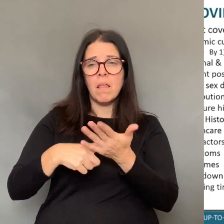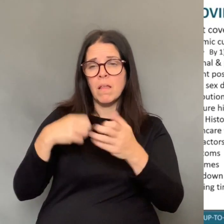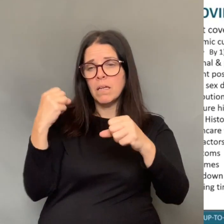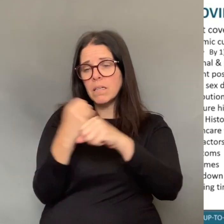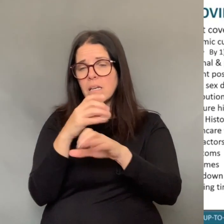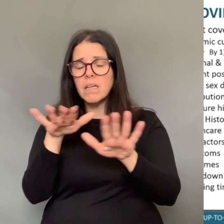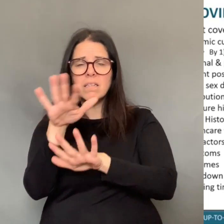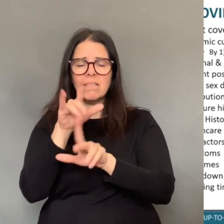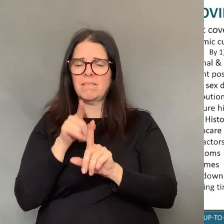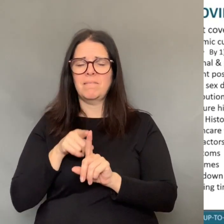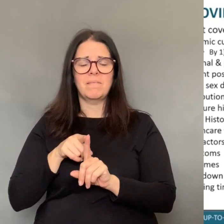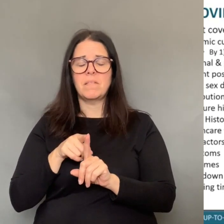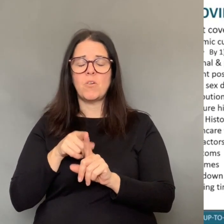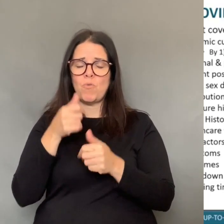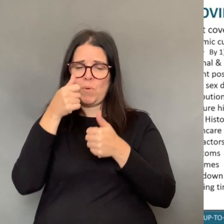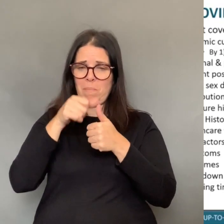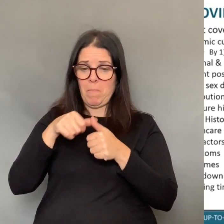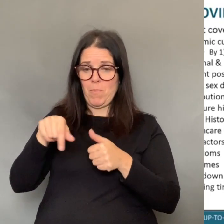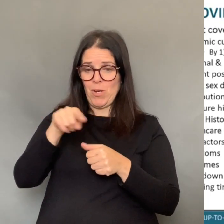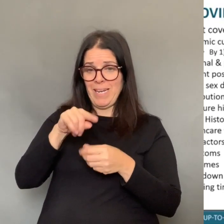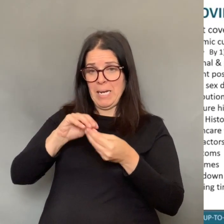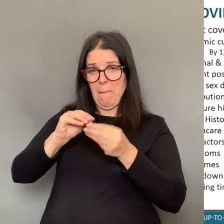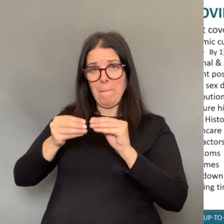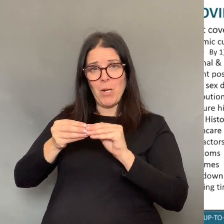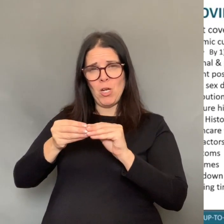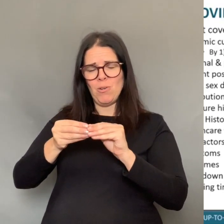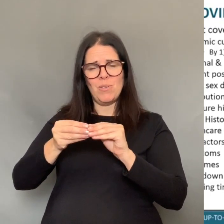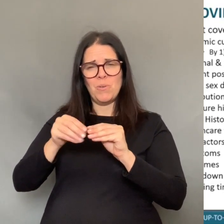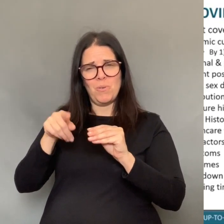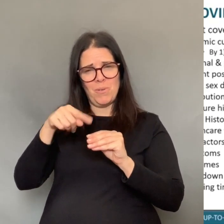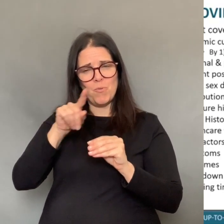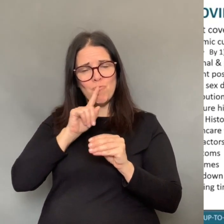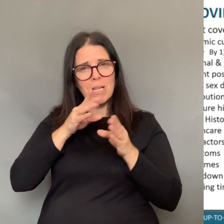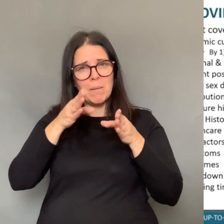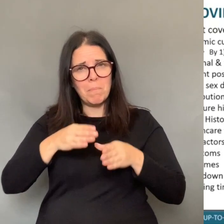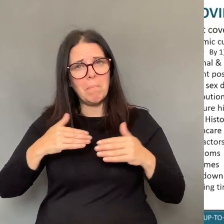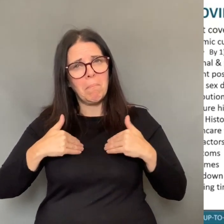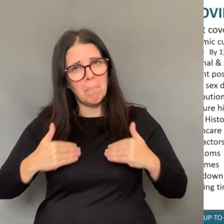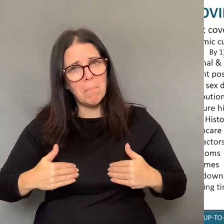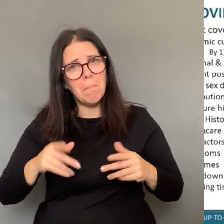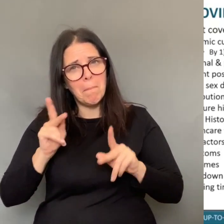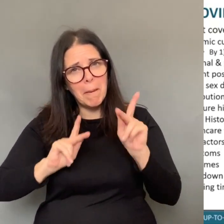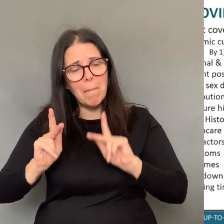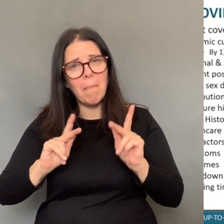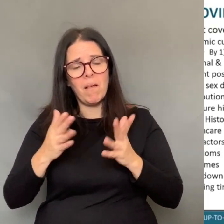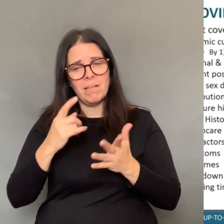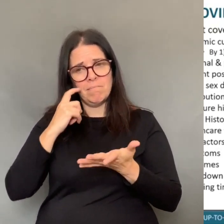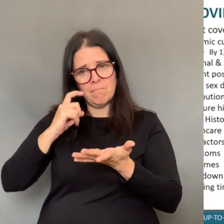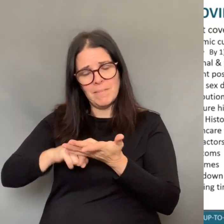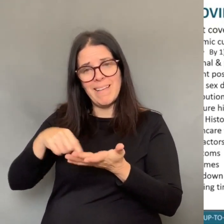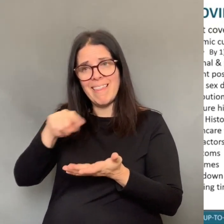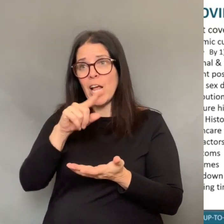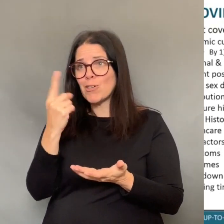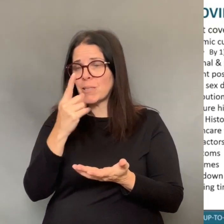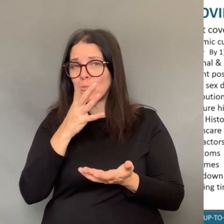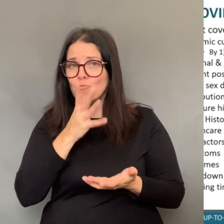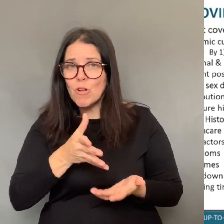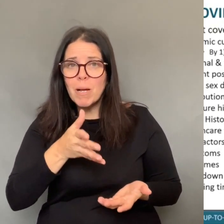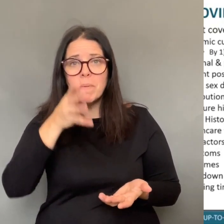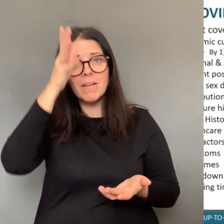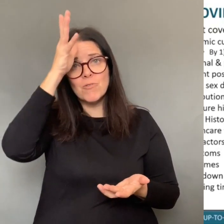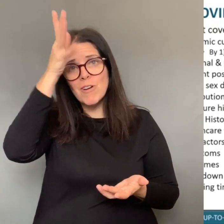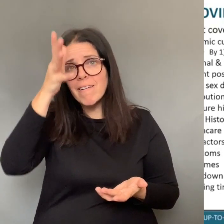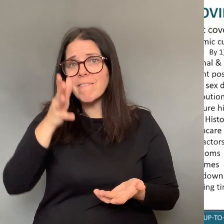each of these facilities. Ontario Health, acute care hospitals, and public health are in discussion to find the best way